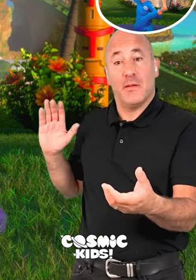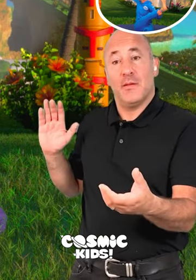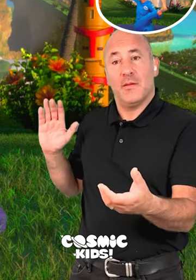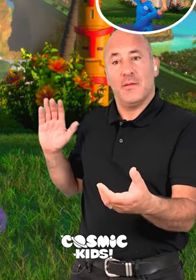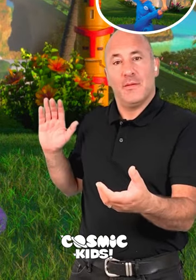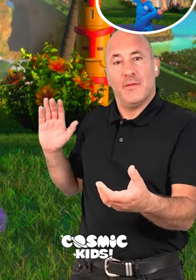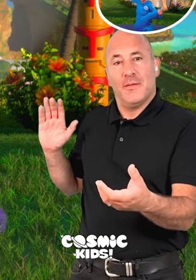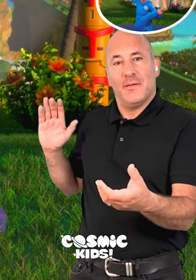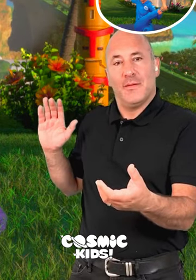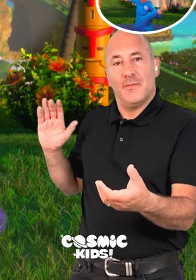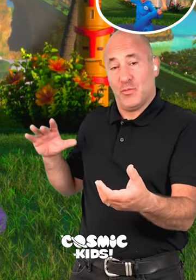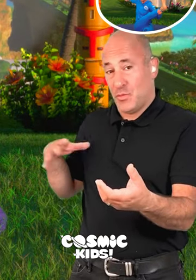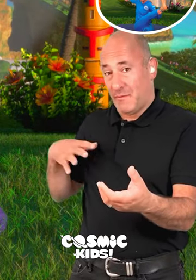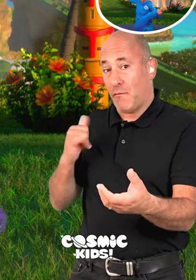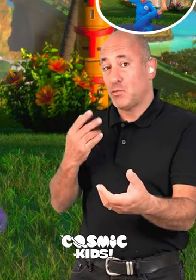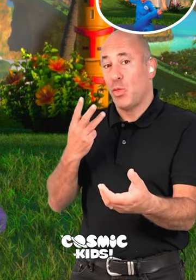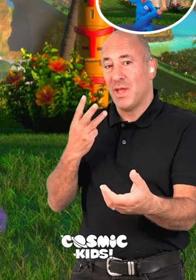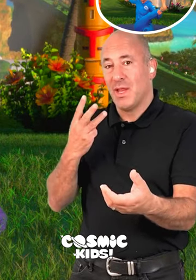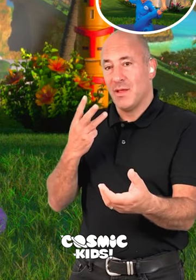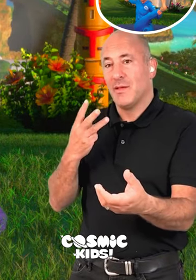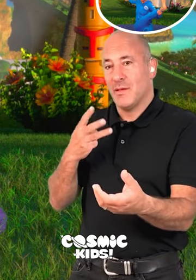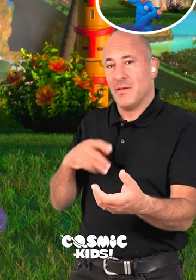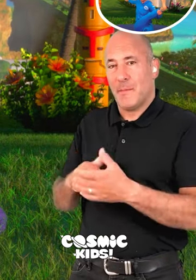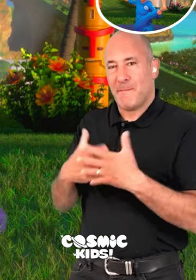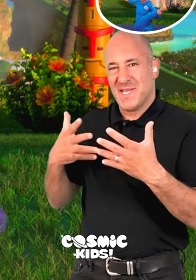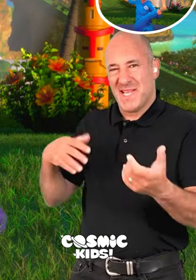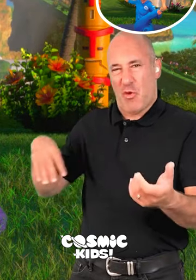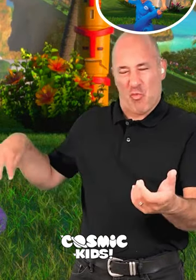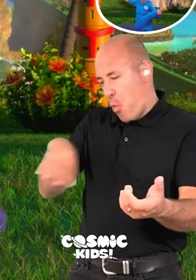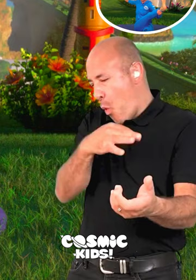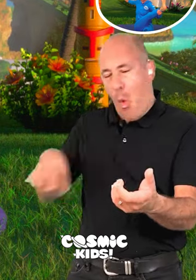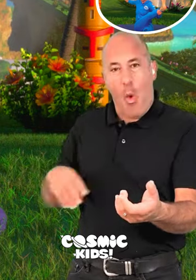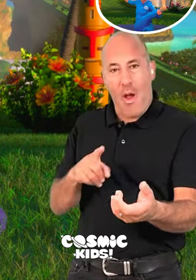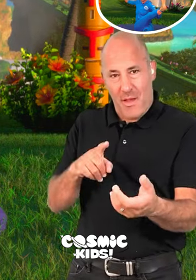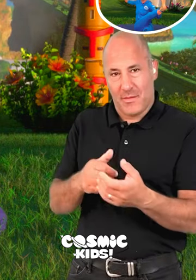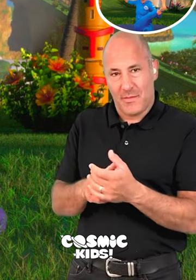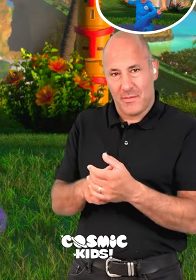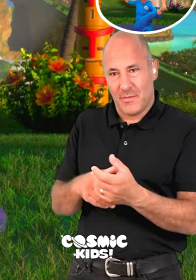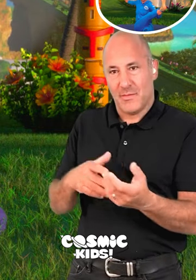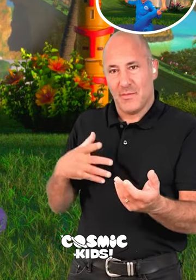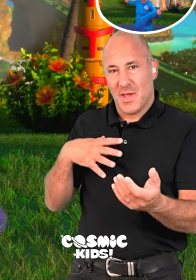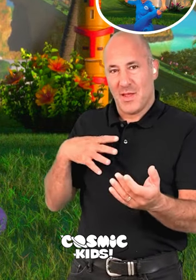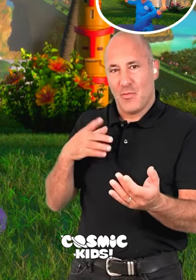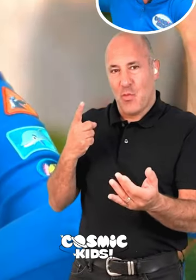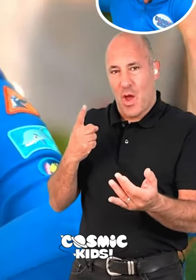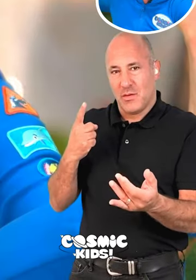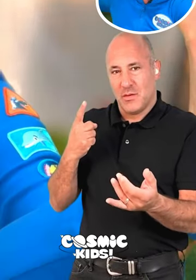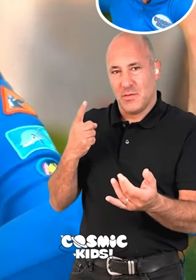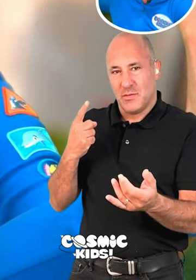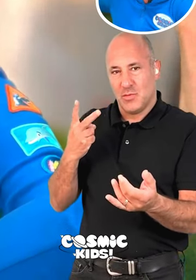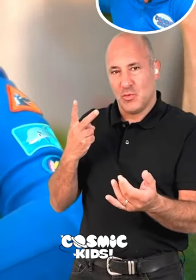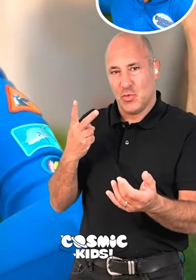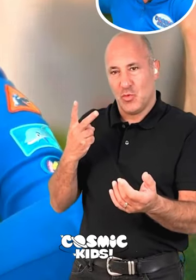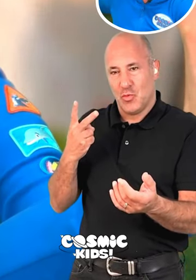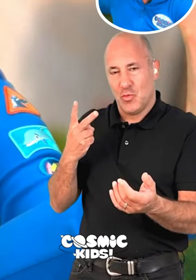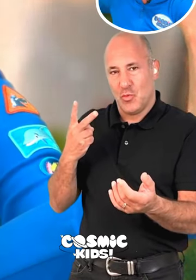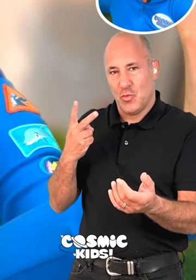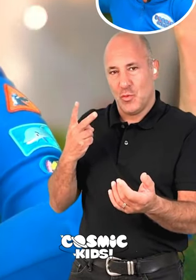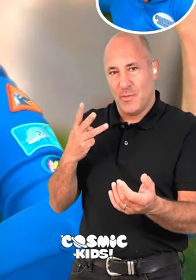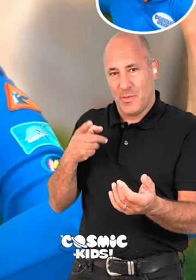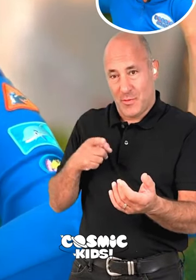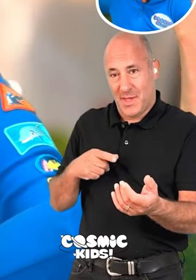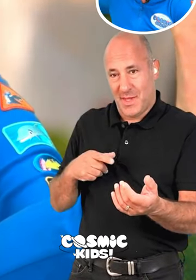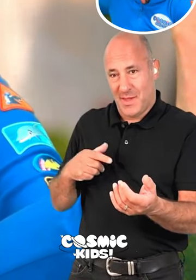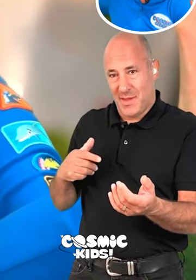other arm all the way back behind us and after three let's strum a great big rock chord. Ready? One,